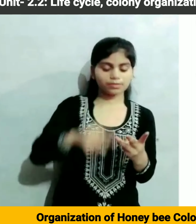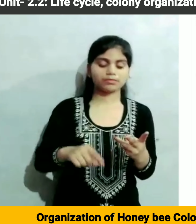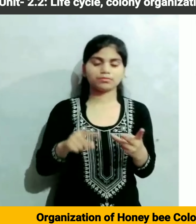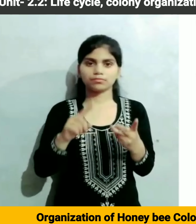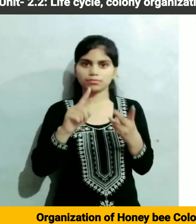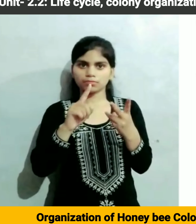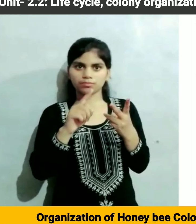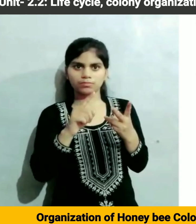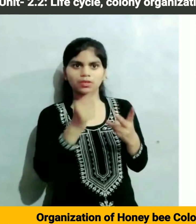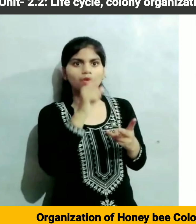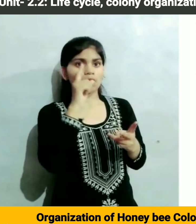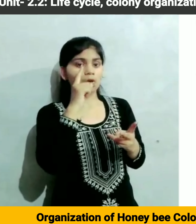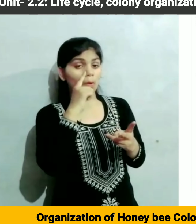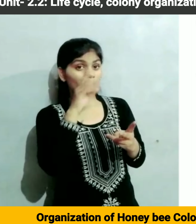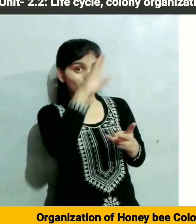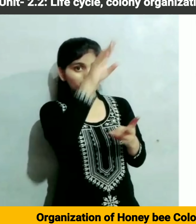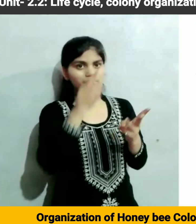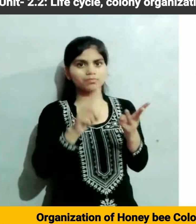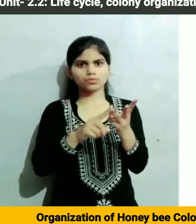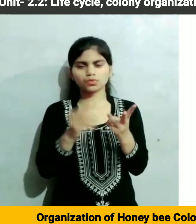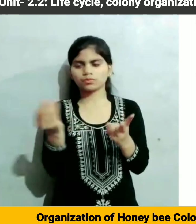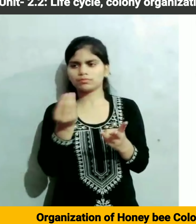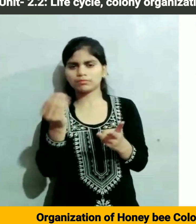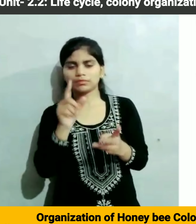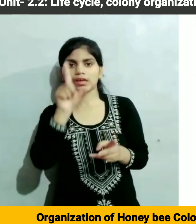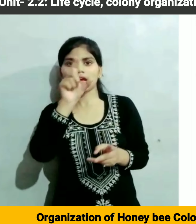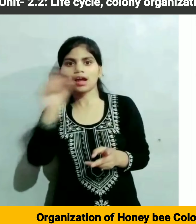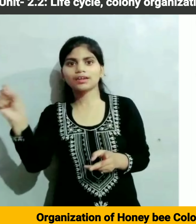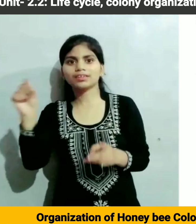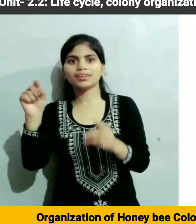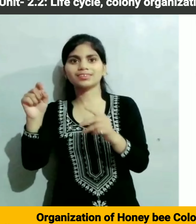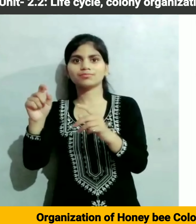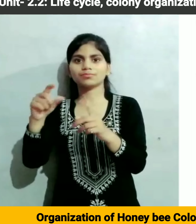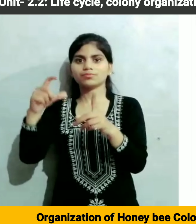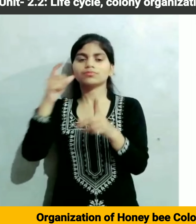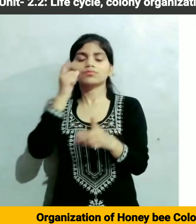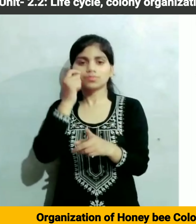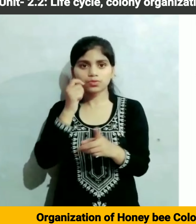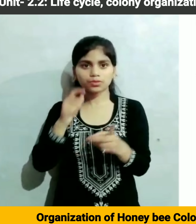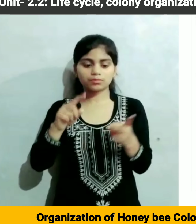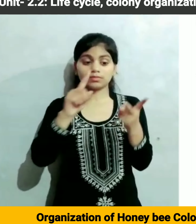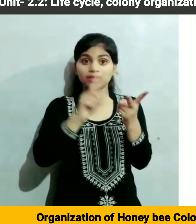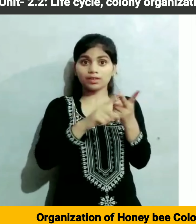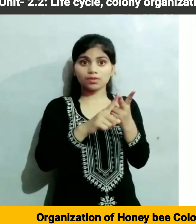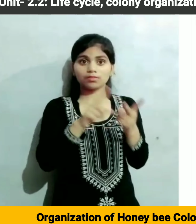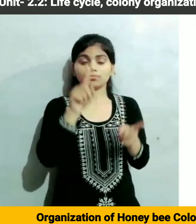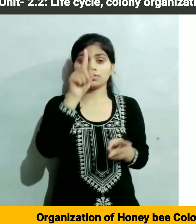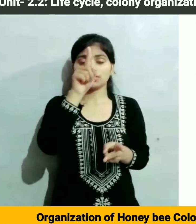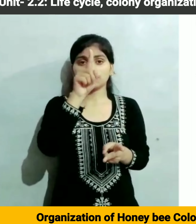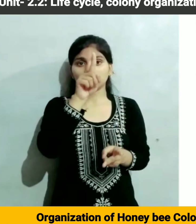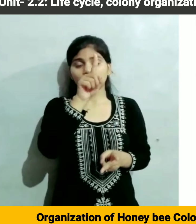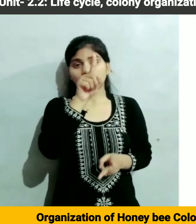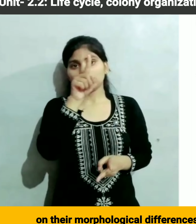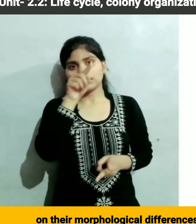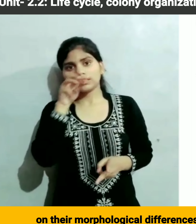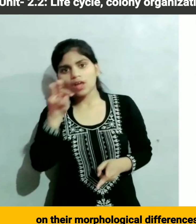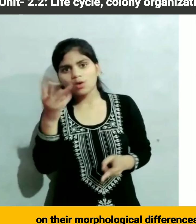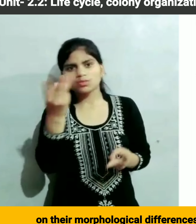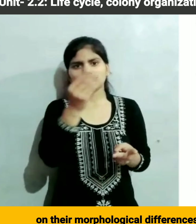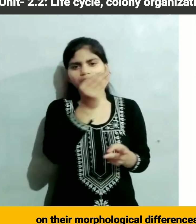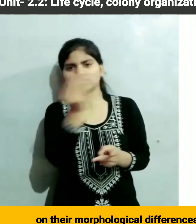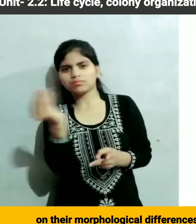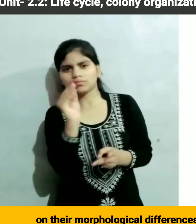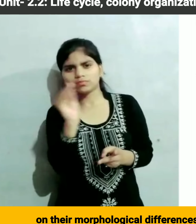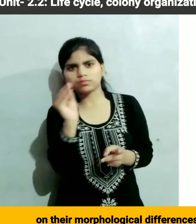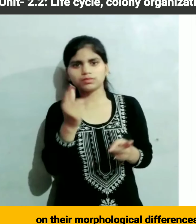drone, and thousands of worker bees which may be recognized based on